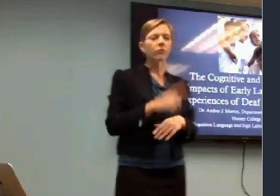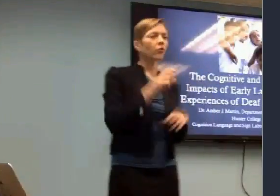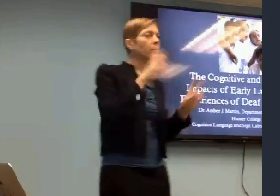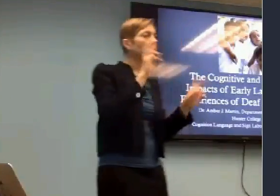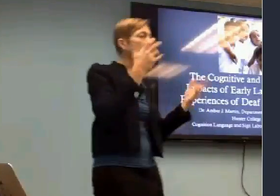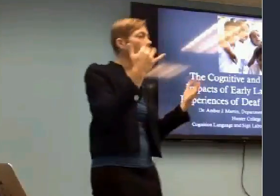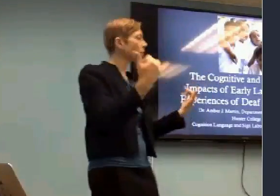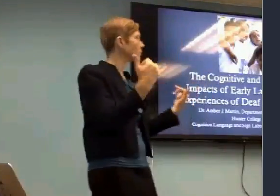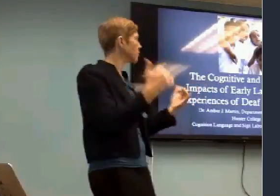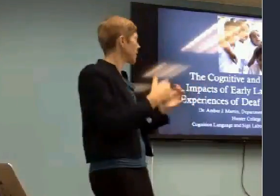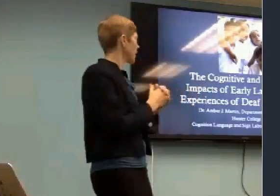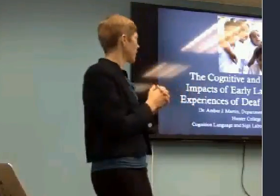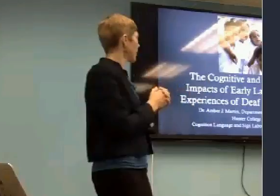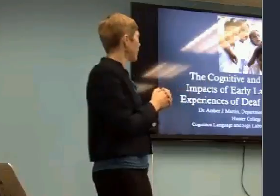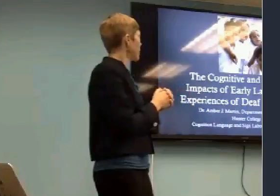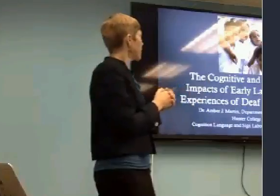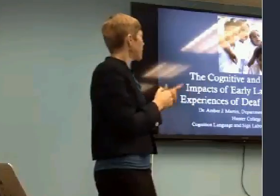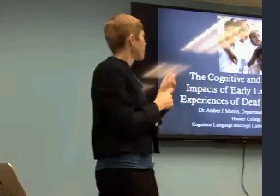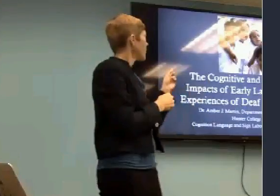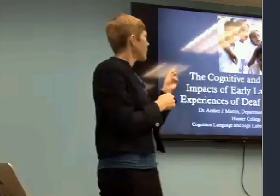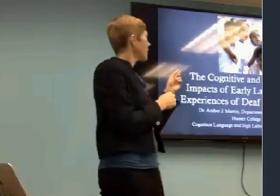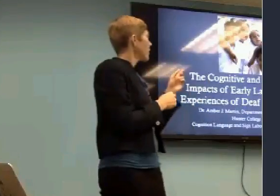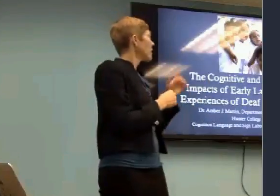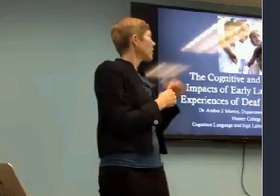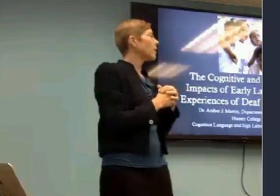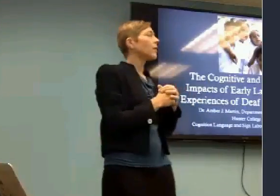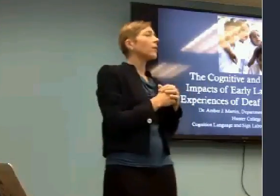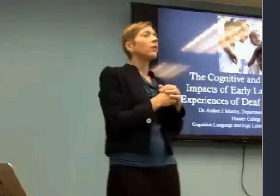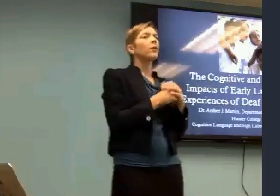has on development.